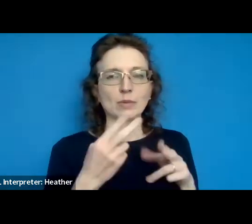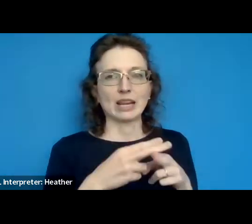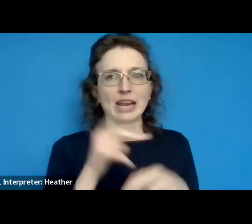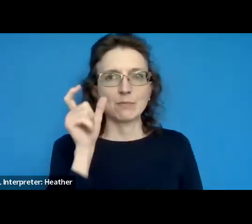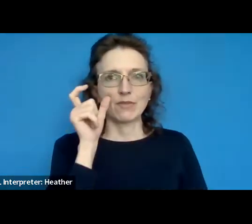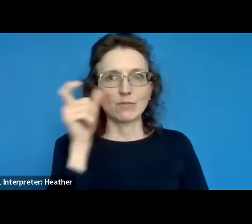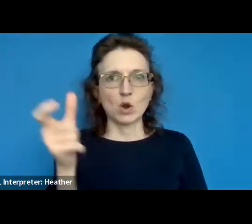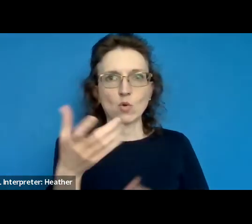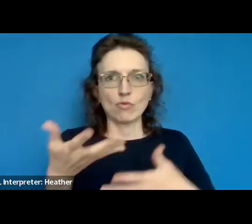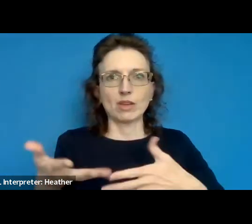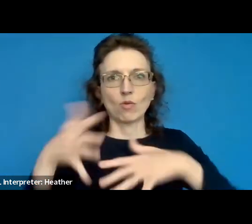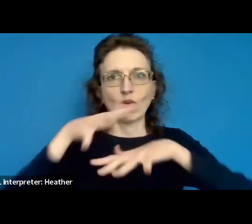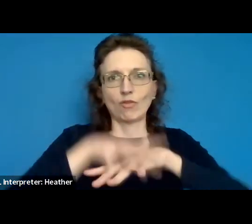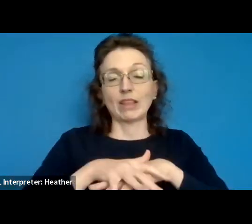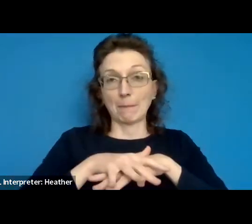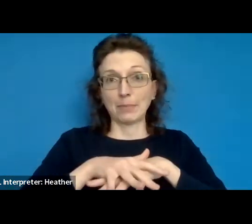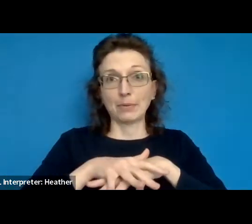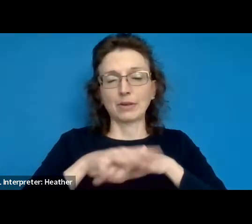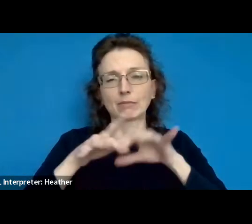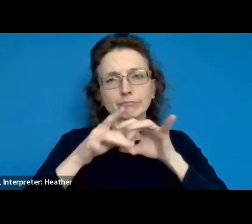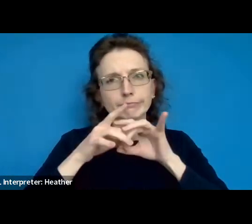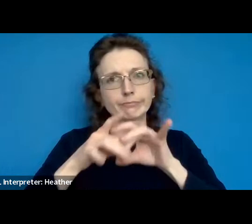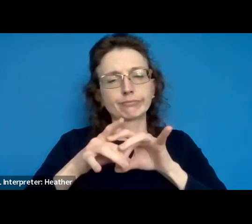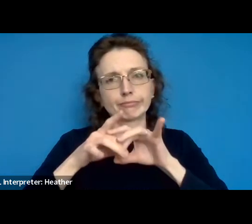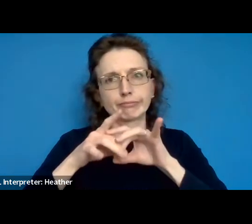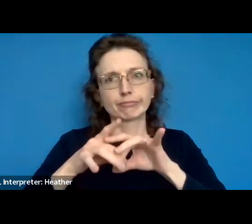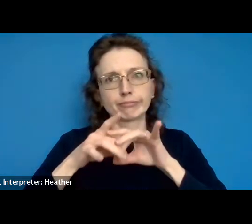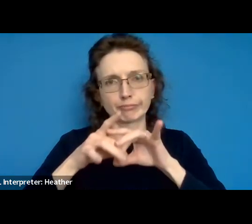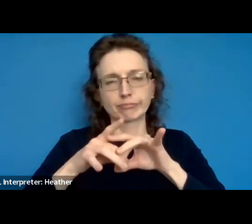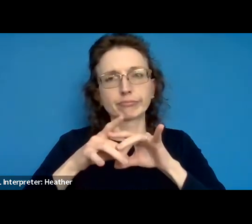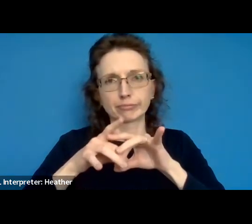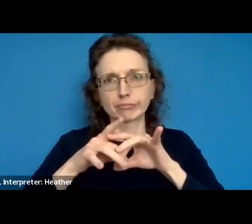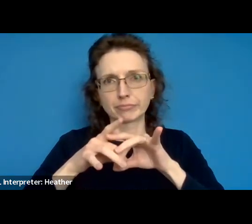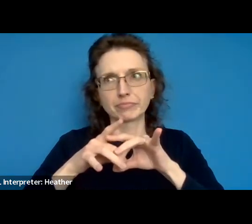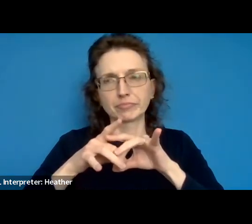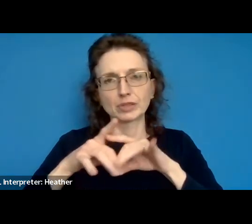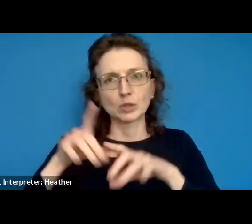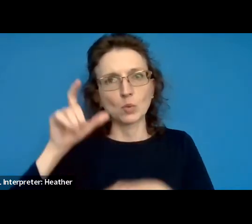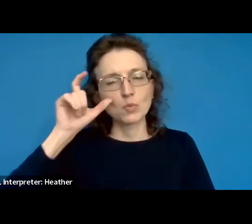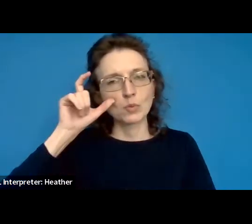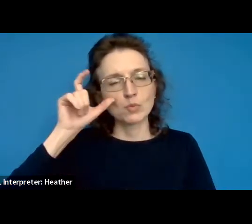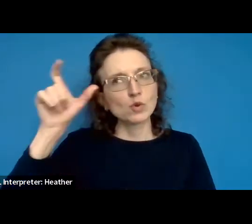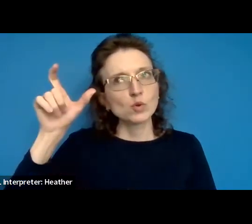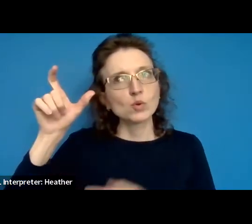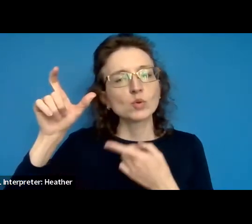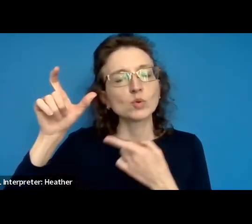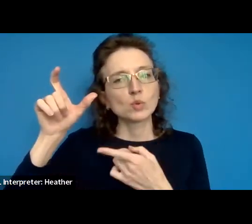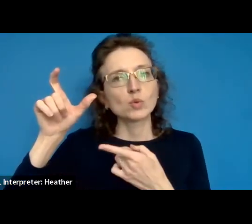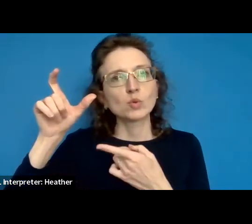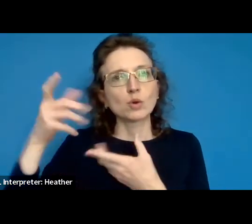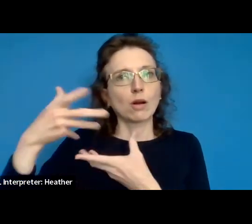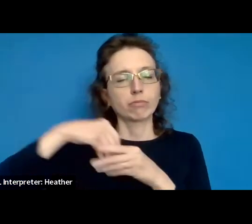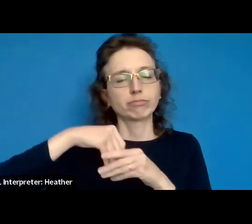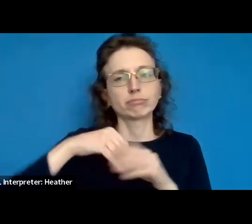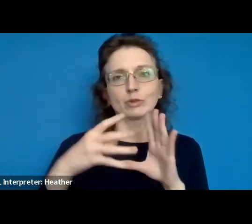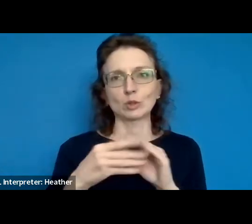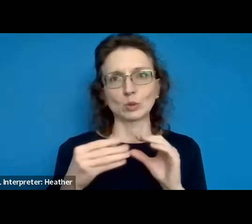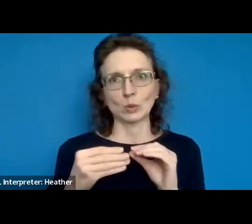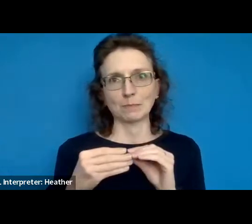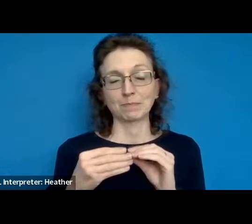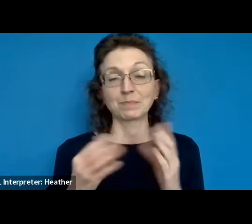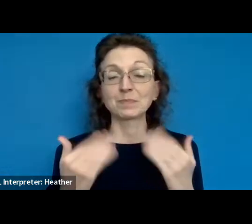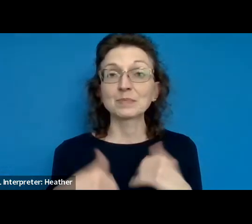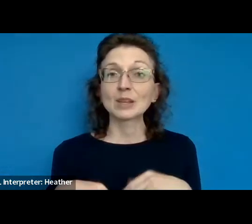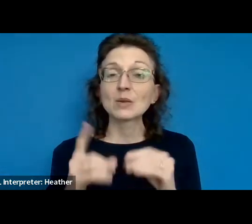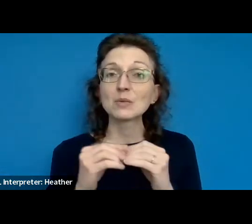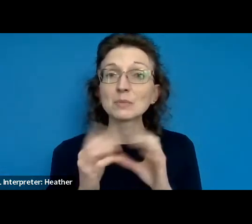of the moon. And so you can see the importance of moon in the way that it is told. Okay, one more story, and